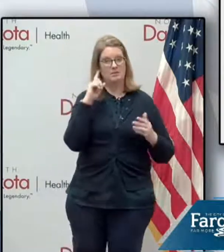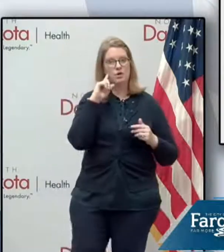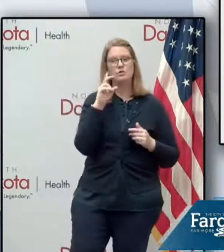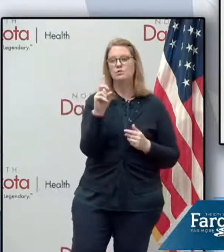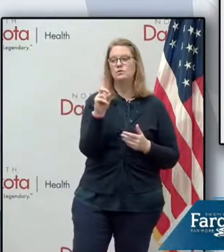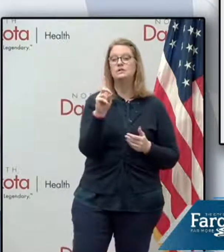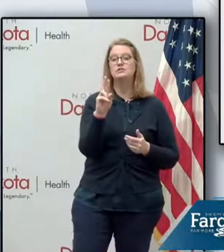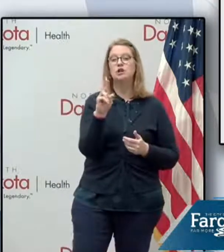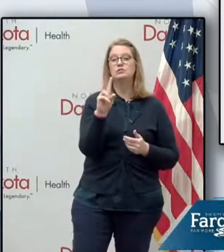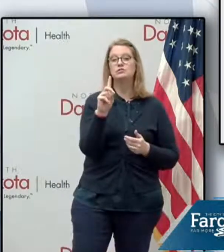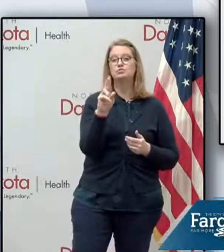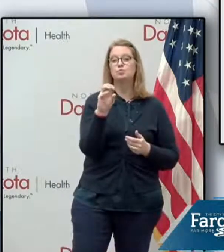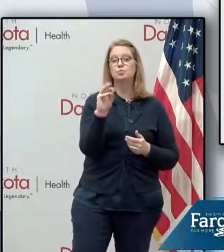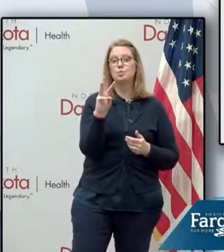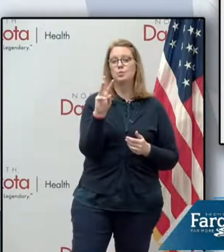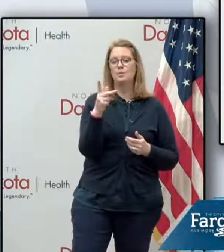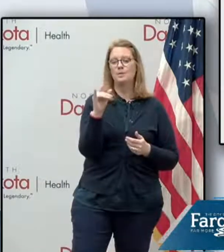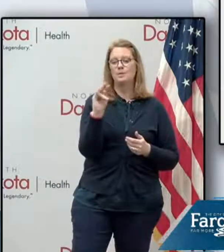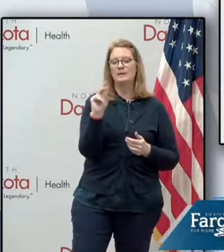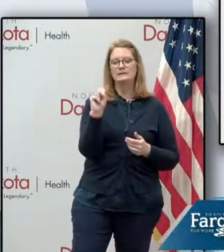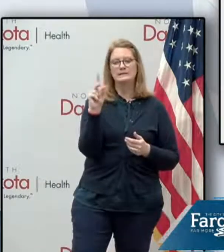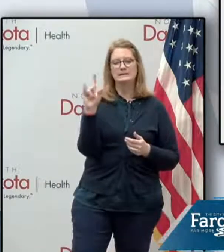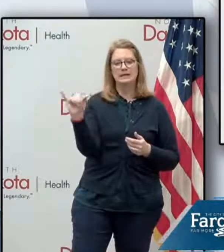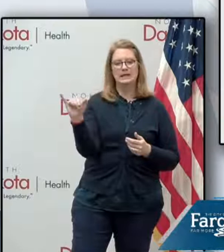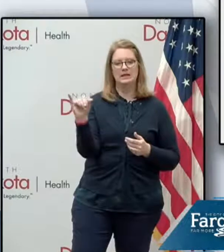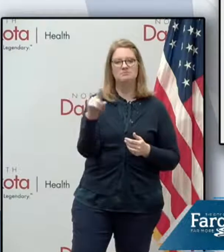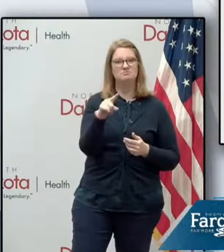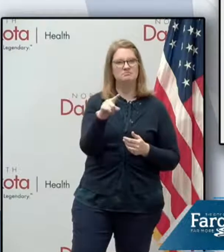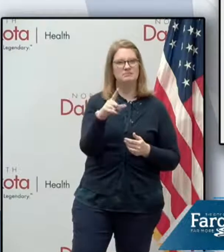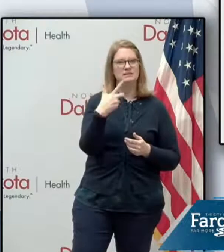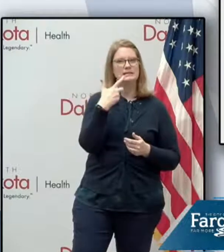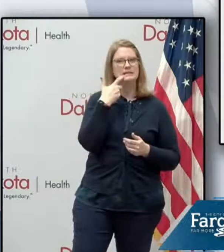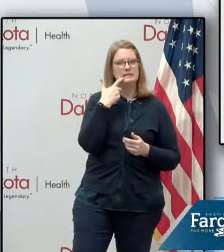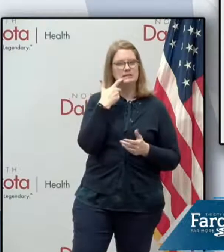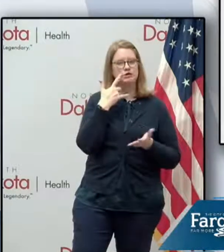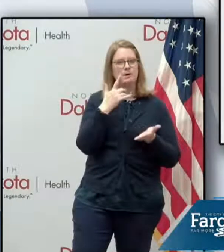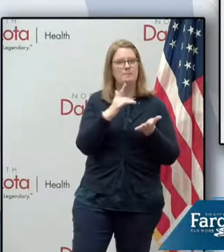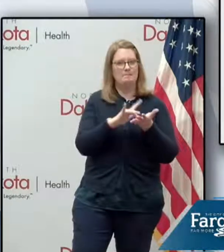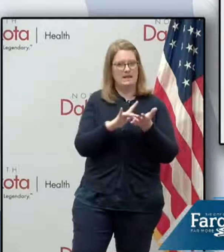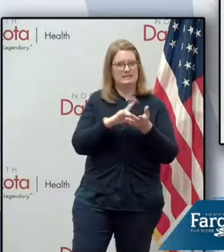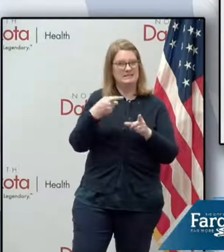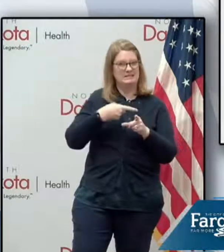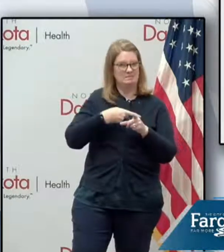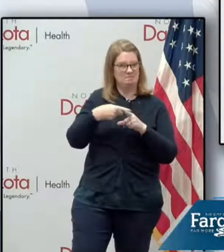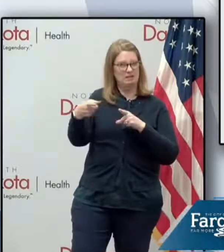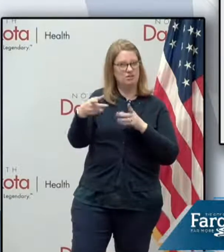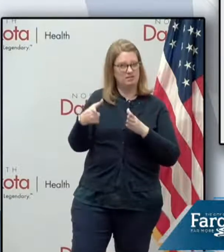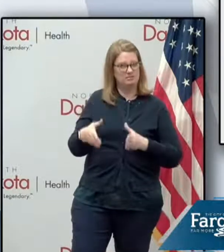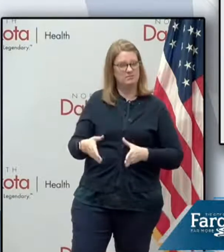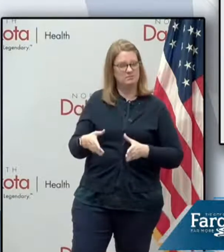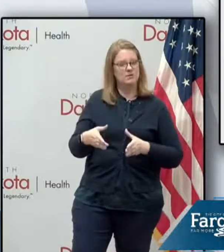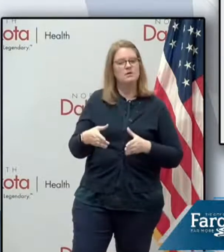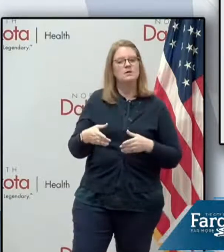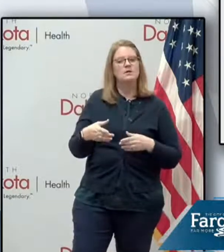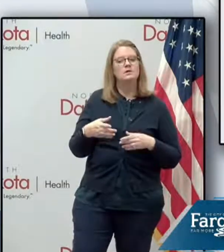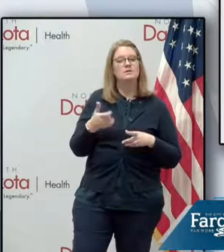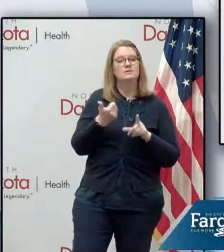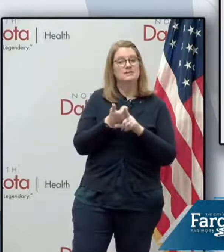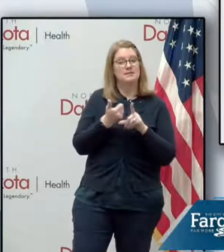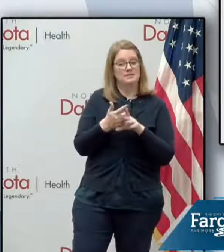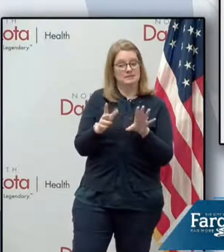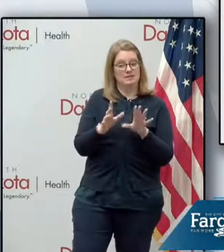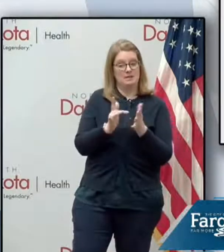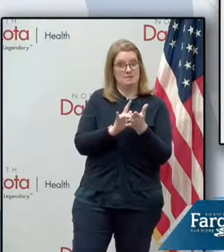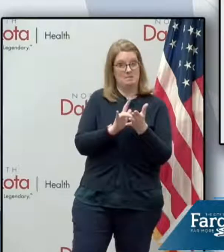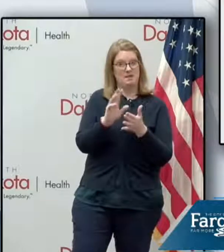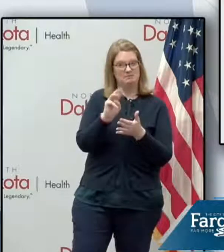Dr. Drew Pinsky. He is an addiction medicine specialist. He has a degree, a